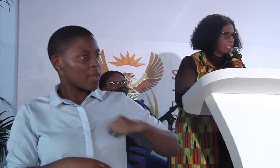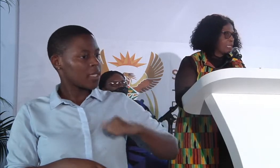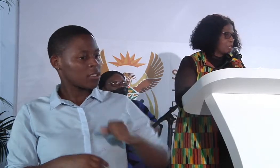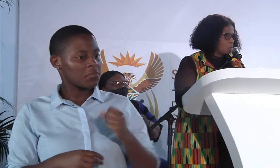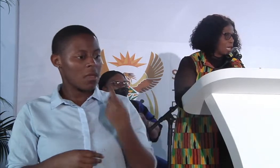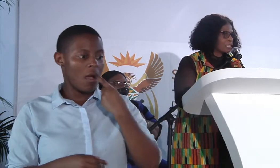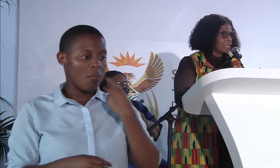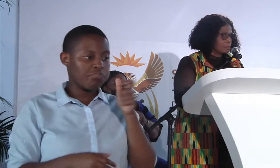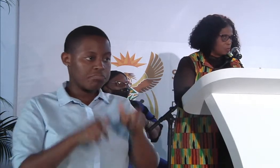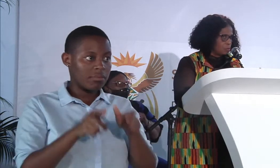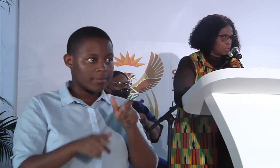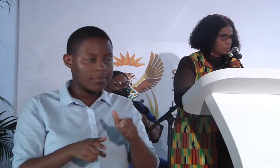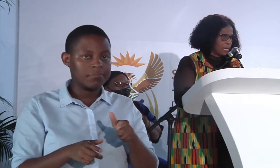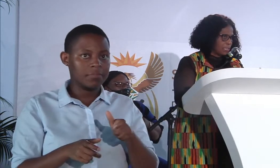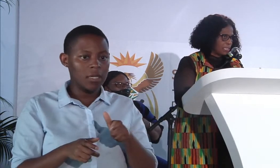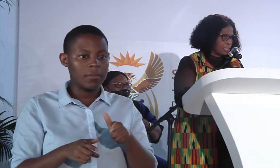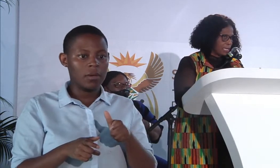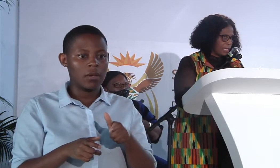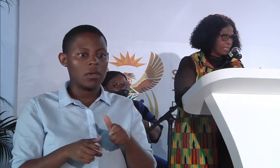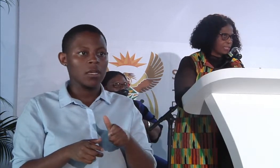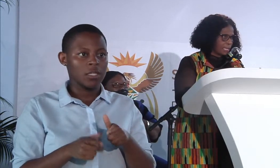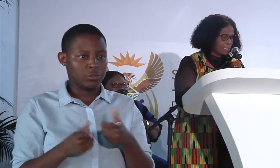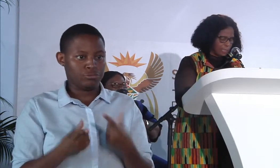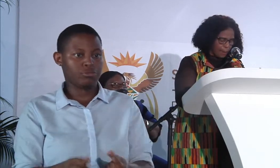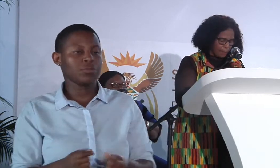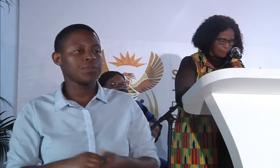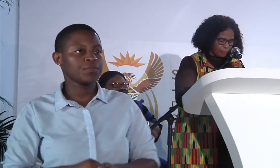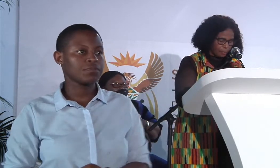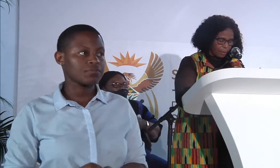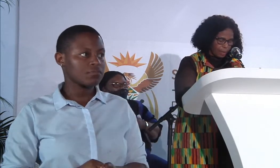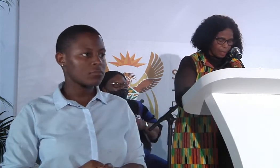especially the Newcastle municipality has taken some.